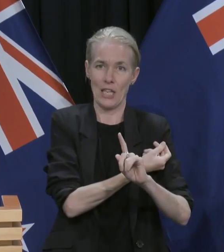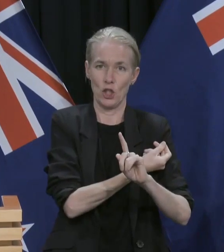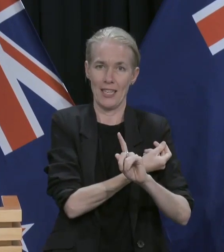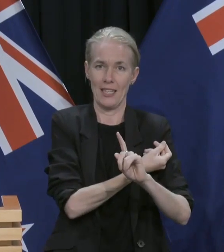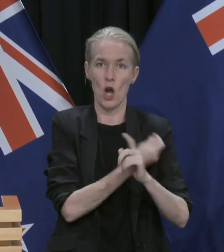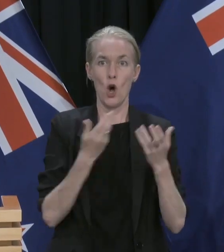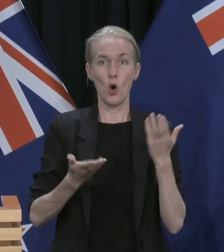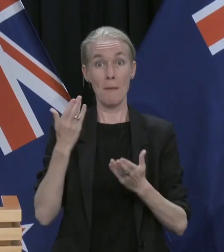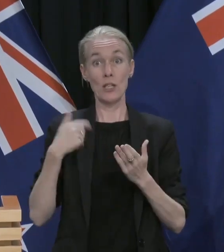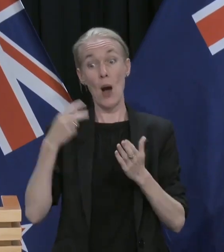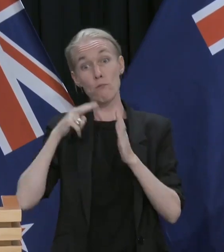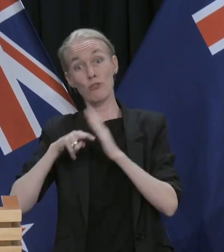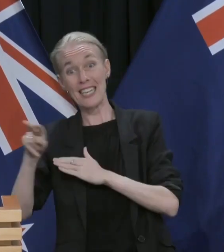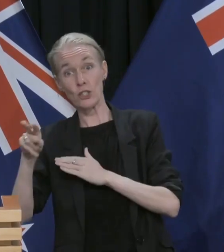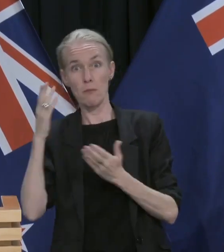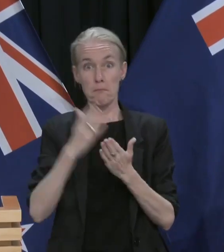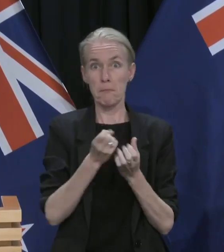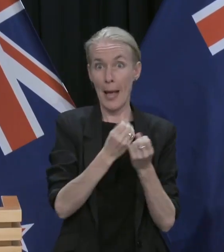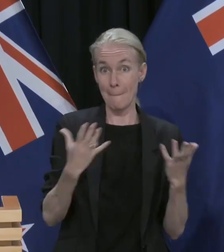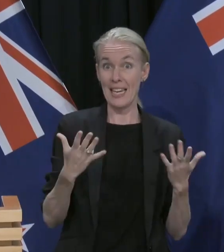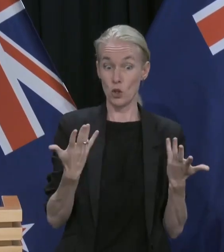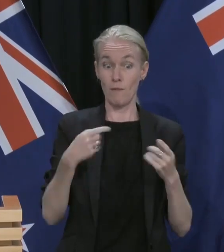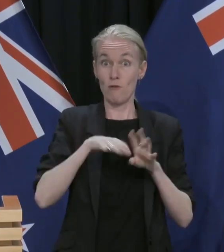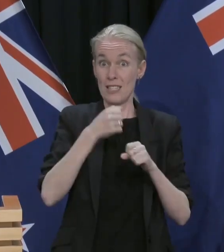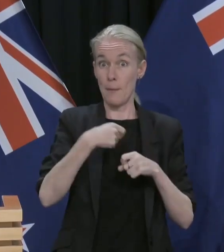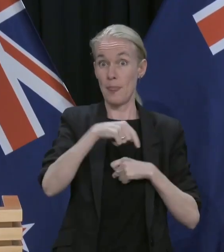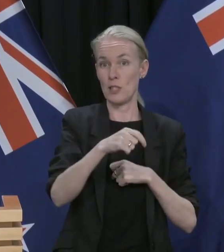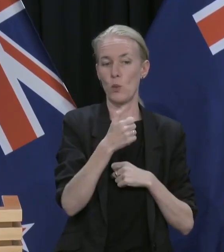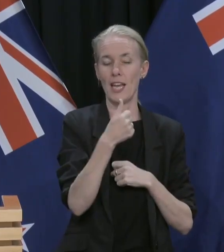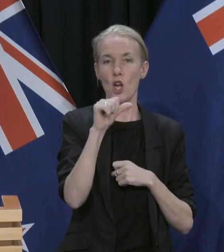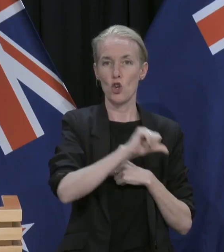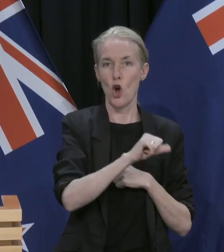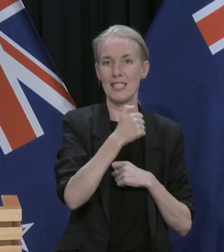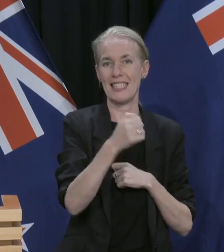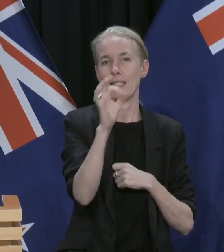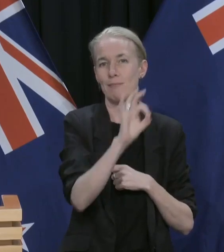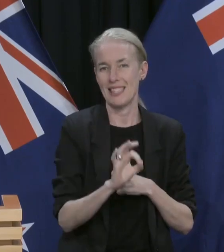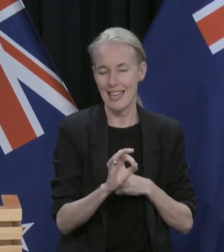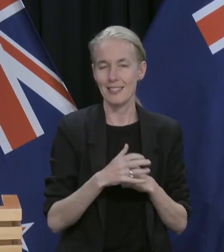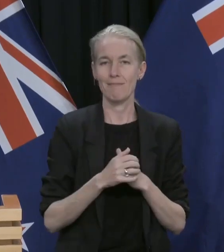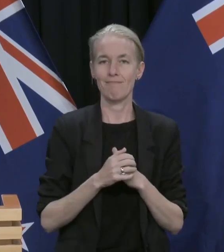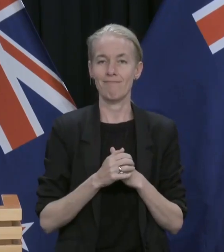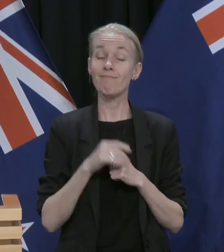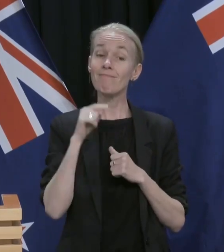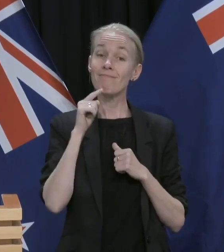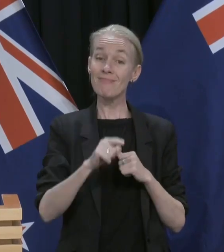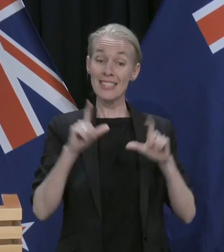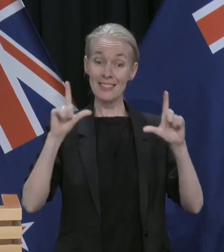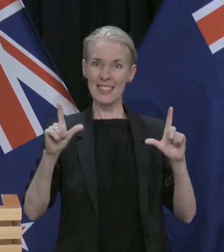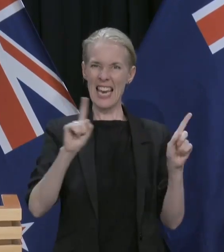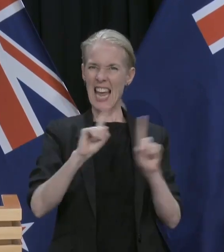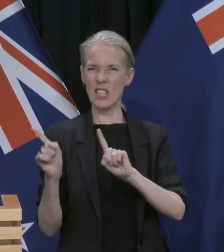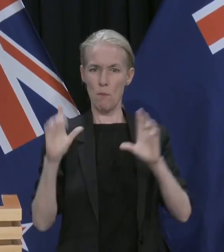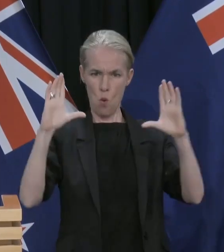for this week that is now 96%. The dashboard will also have information on vaccines